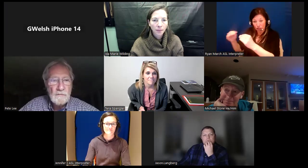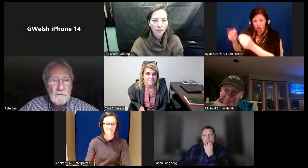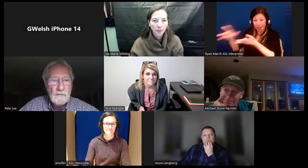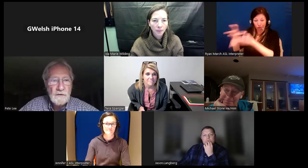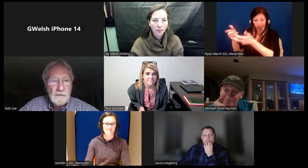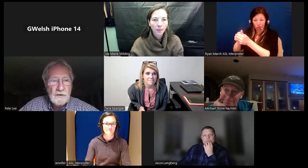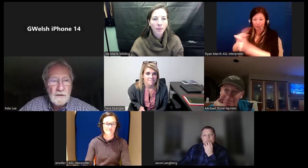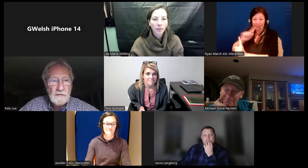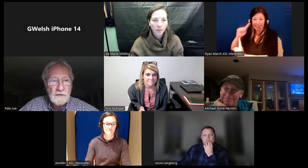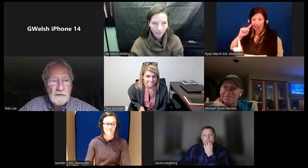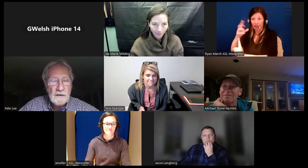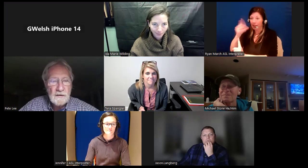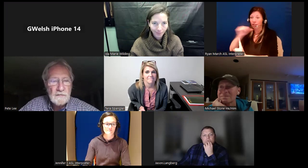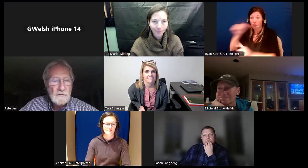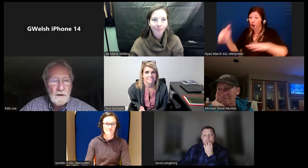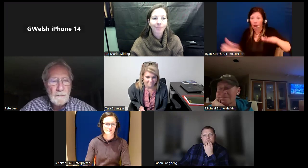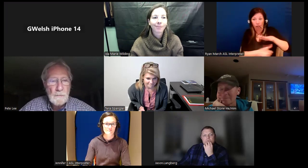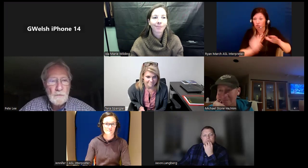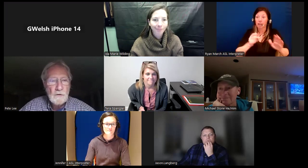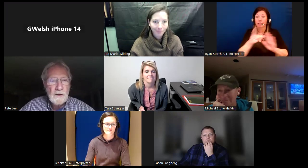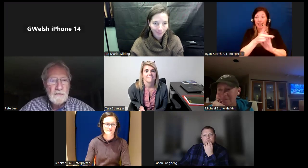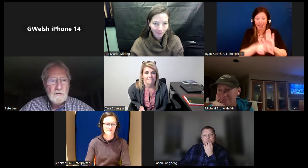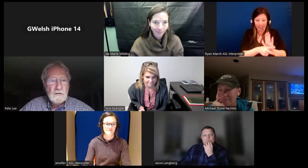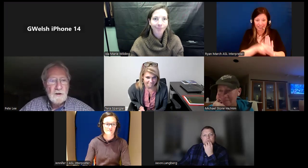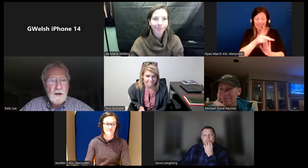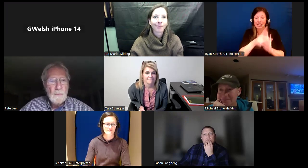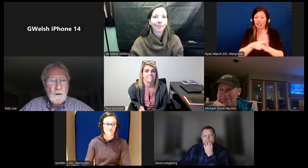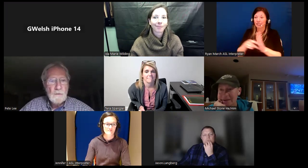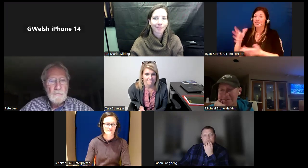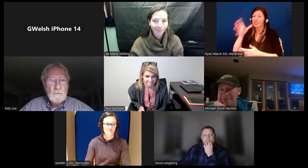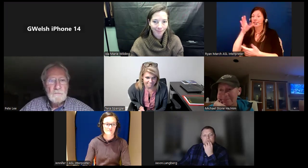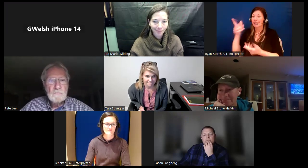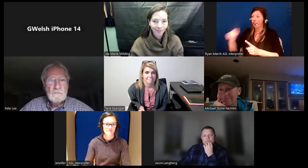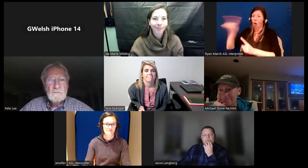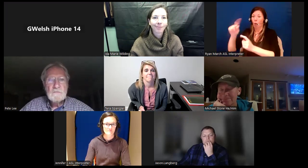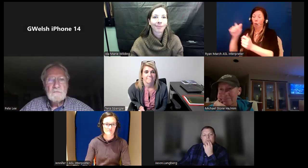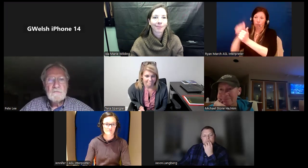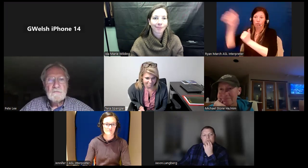um, these kids in remote locations? Yes. Now we Yes. would